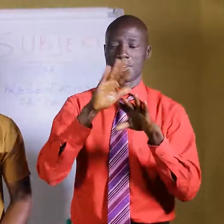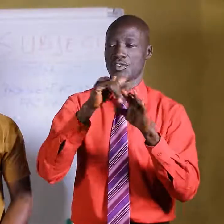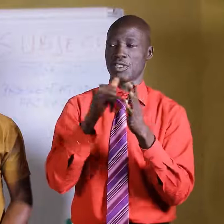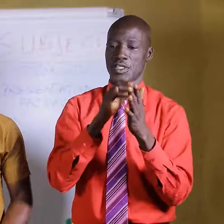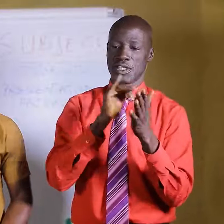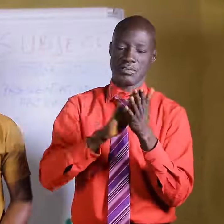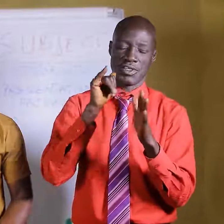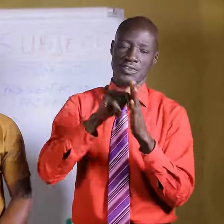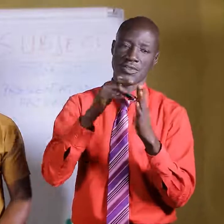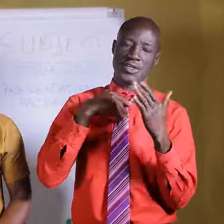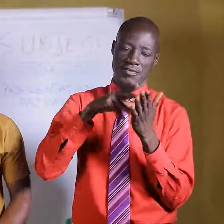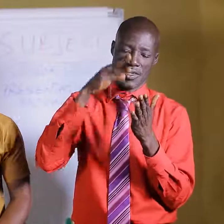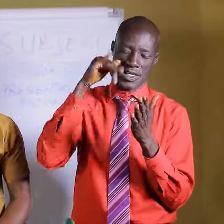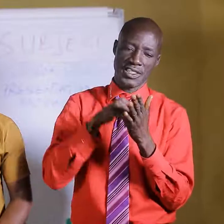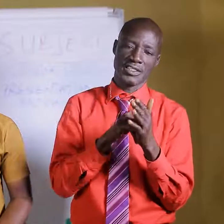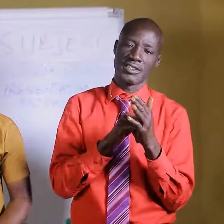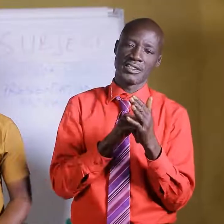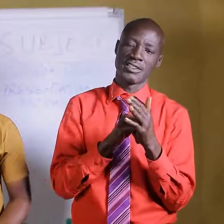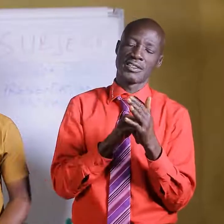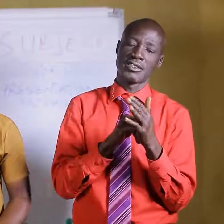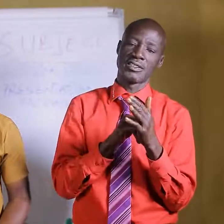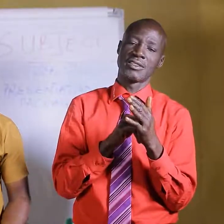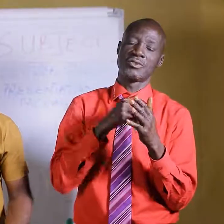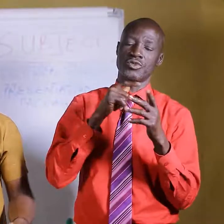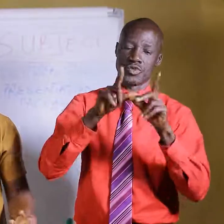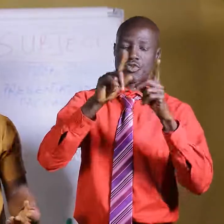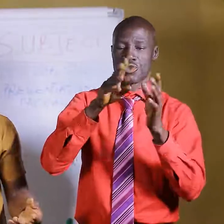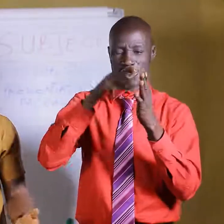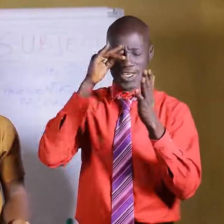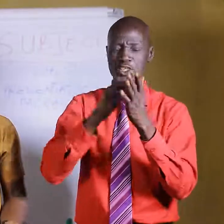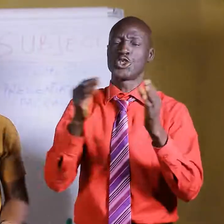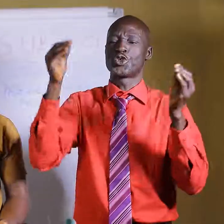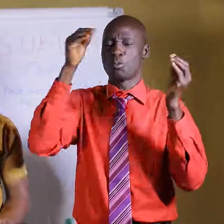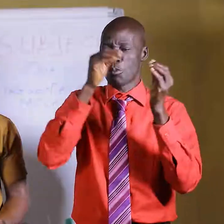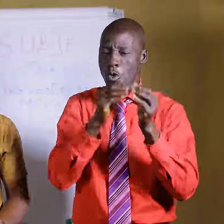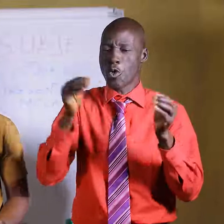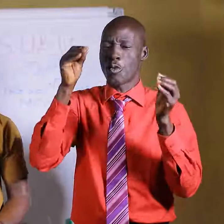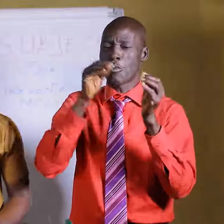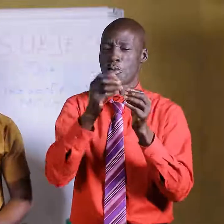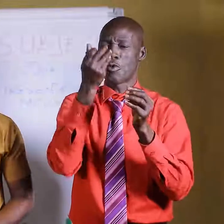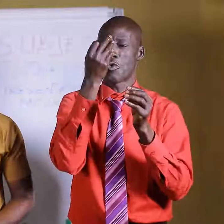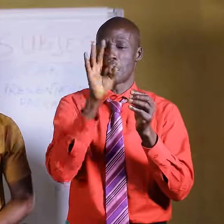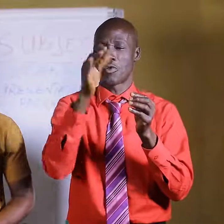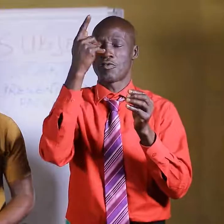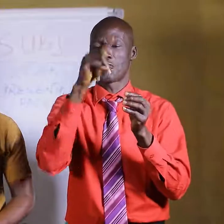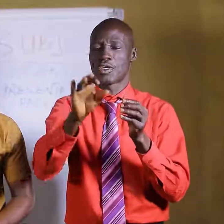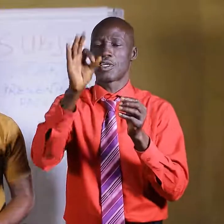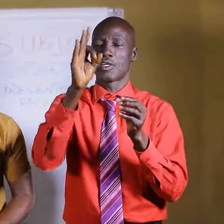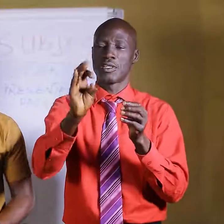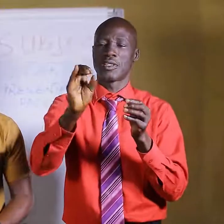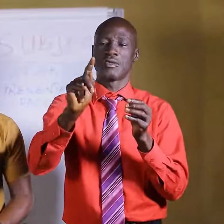I believe you have learned this. In our subsequent class, we'll explore more and learn more of the features that are contained